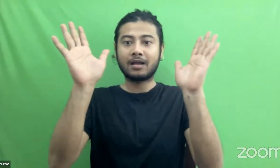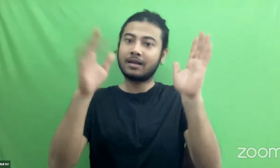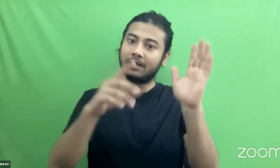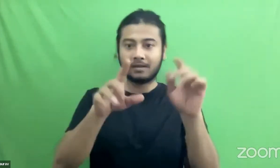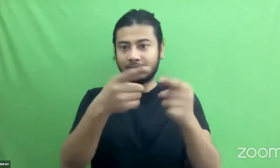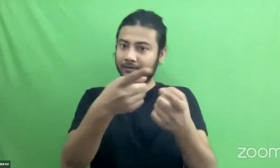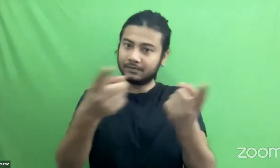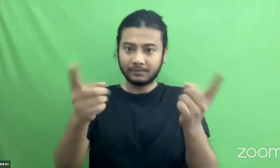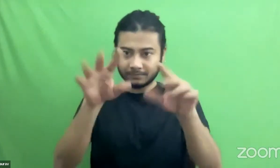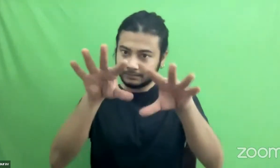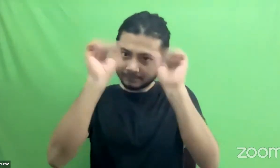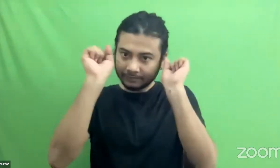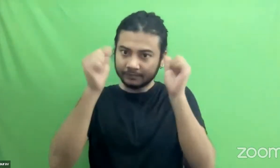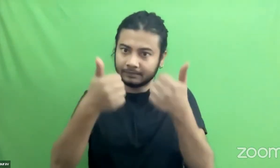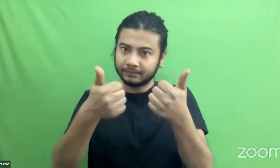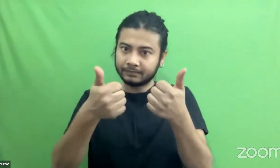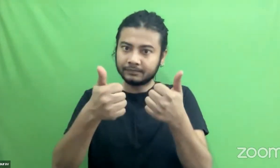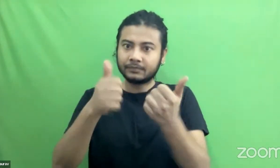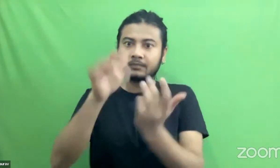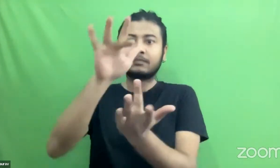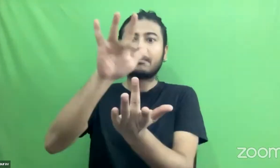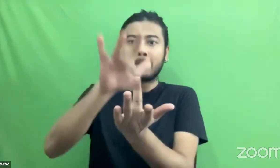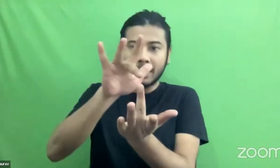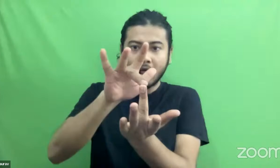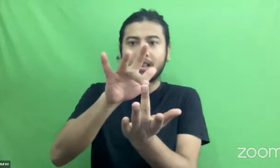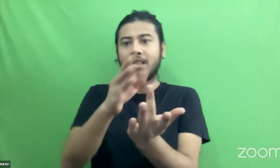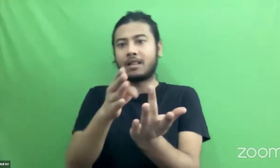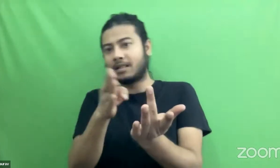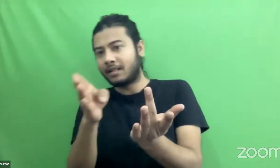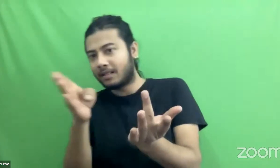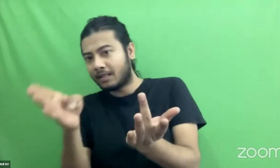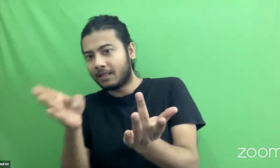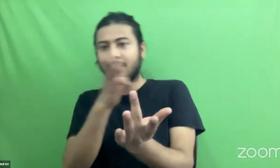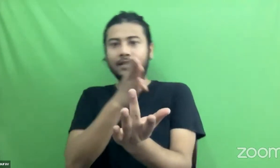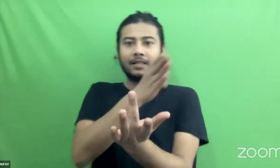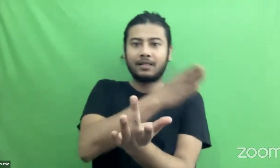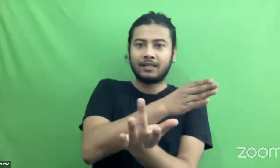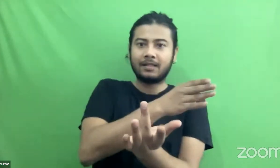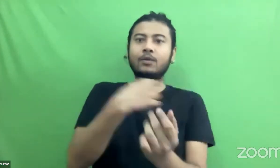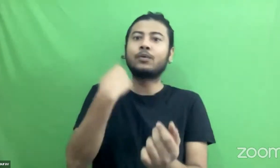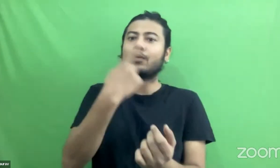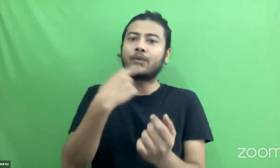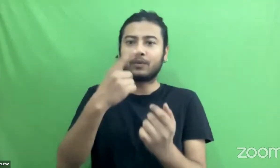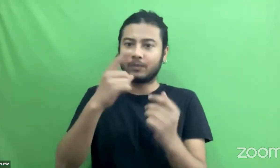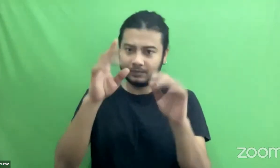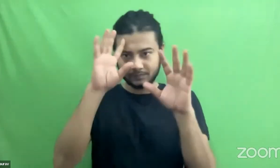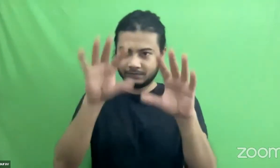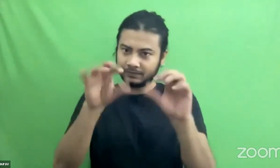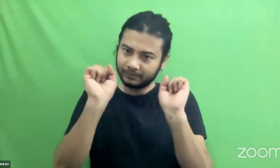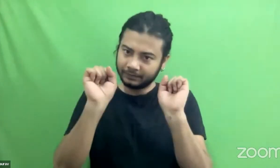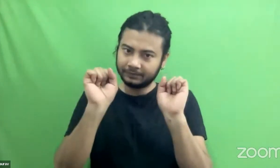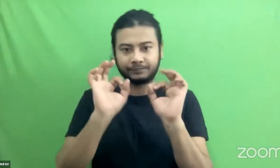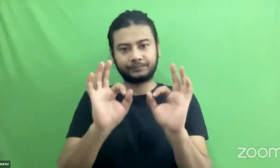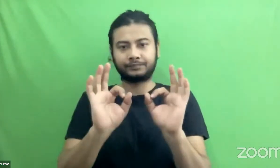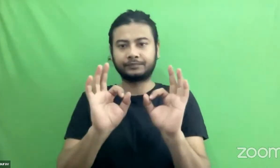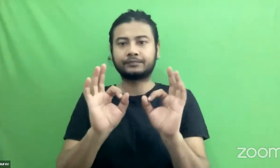Because every week, every day when we are chanting the Maha Mantra, at that